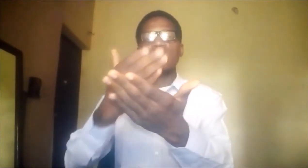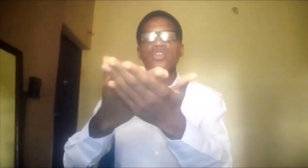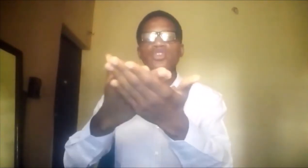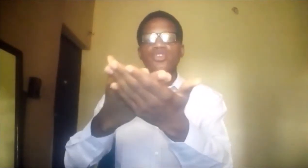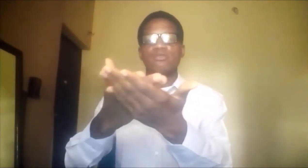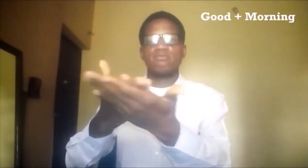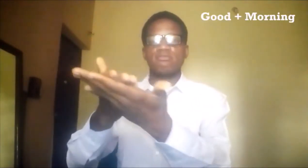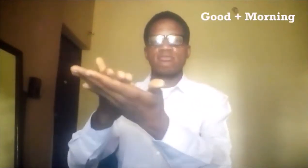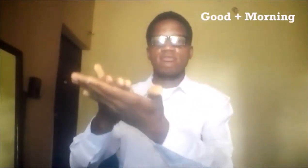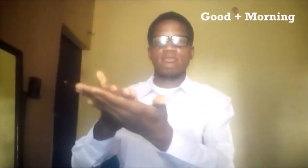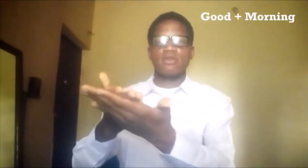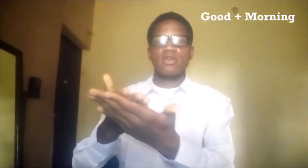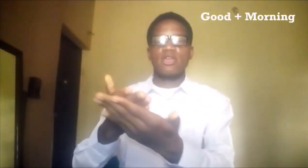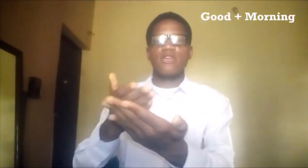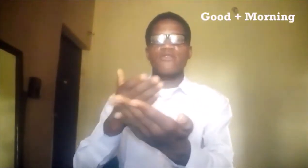Good. If you